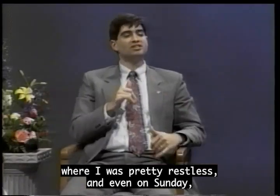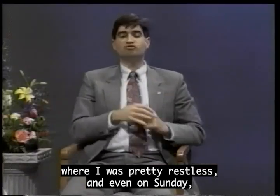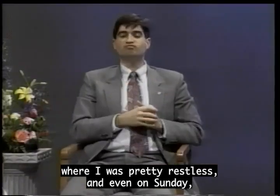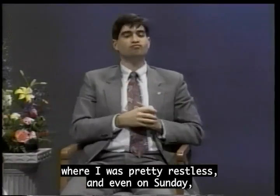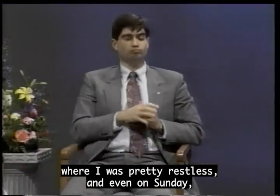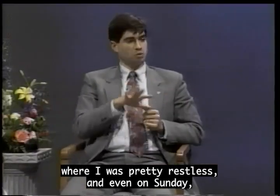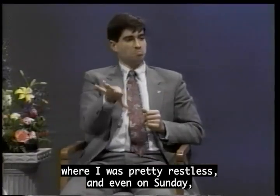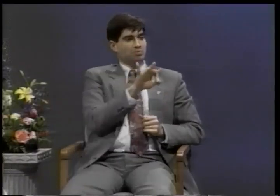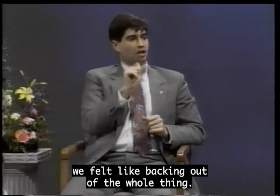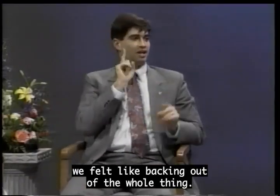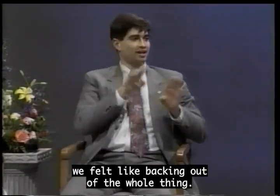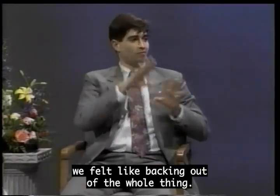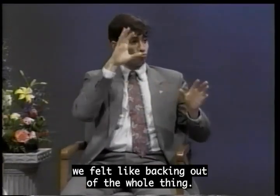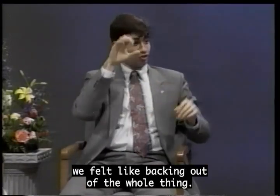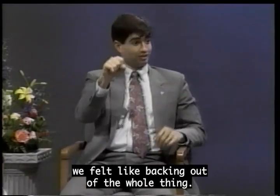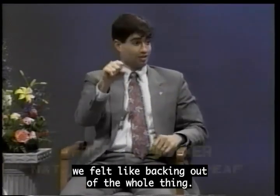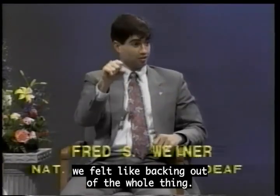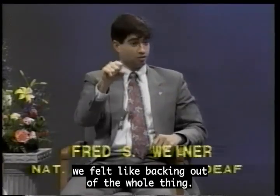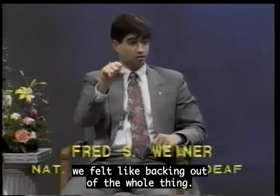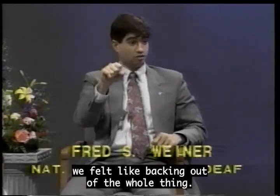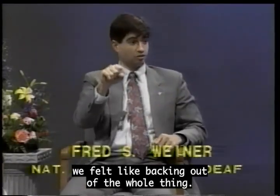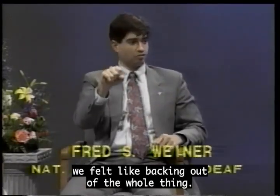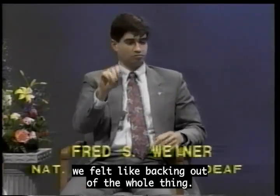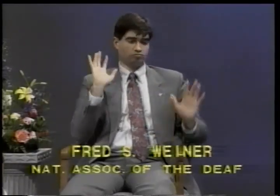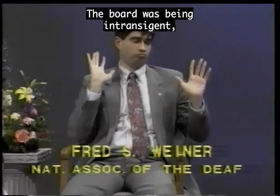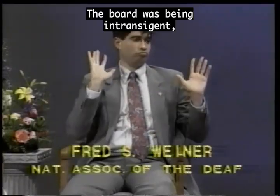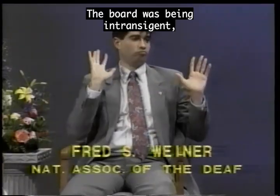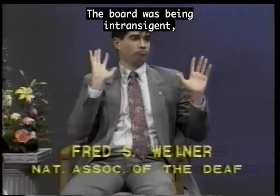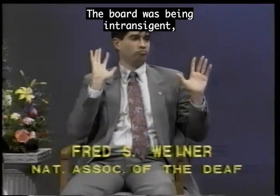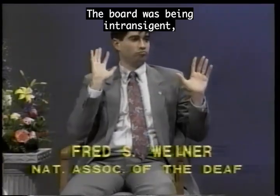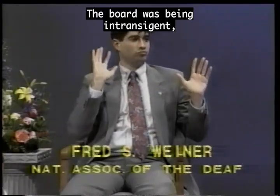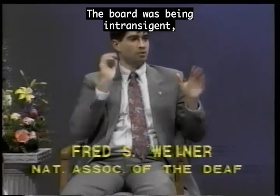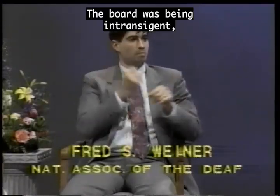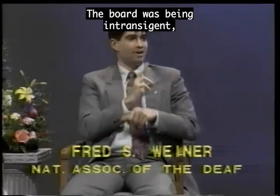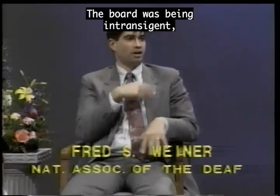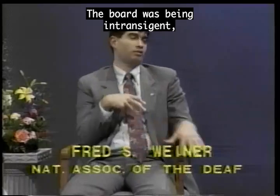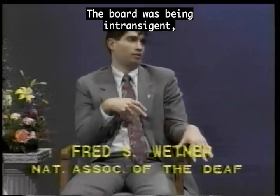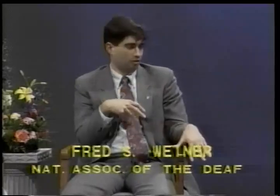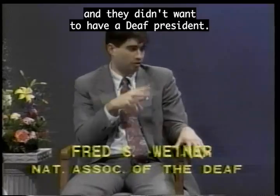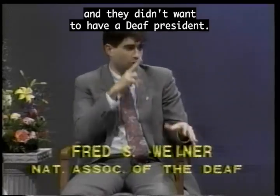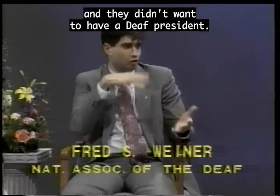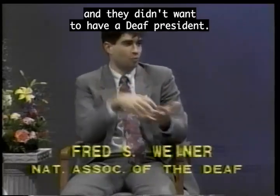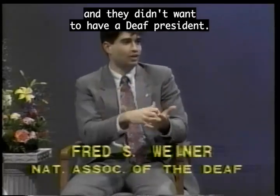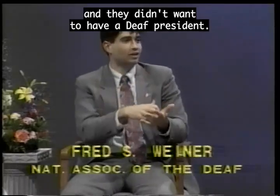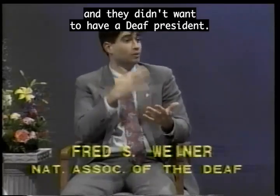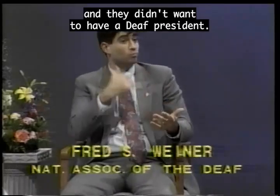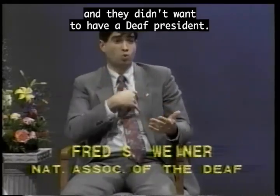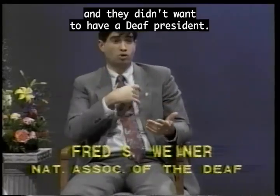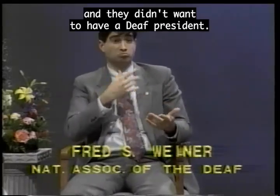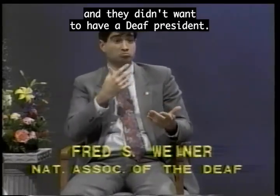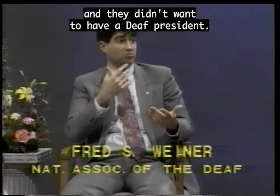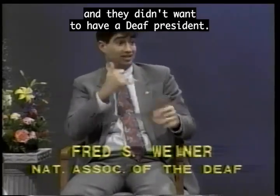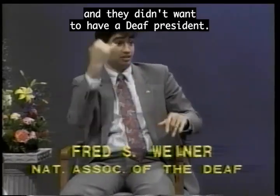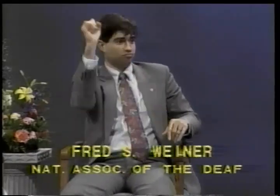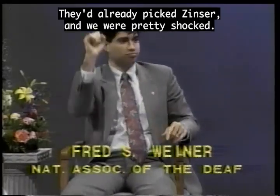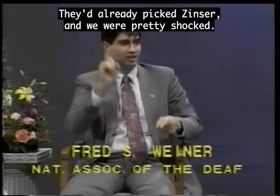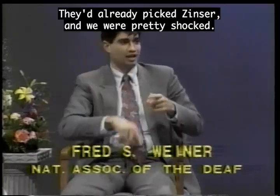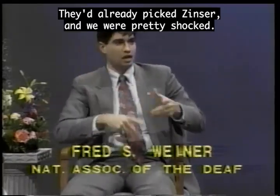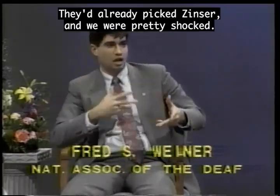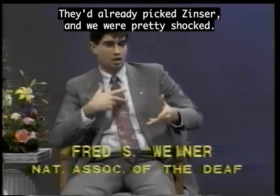The board was being intransigent, and they didn't want to have a deaf president. They'd already picked Zinsser, and we were pretty shocked. We couldn't believe this.